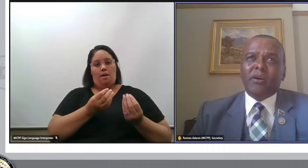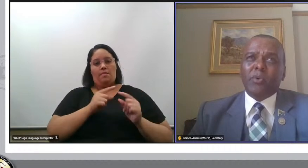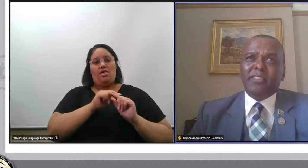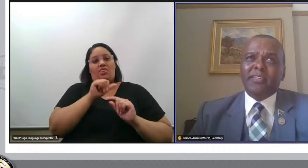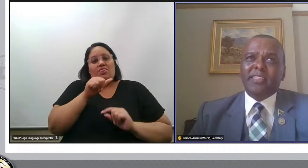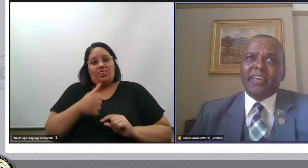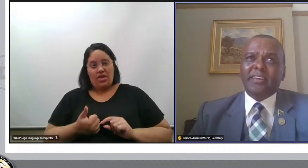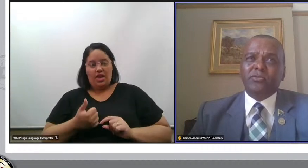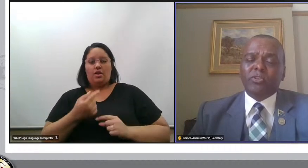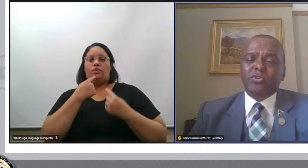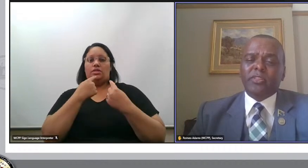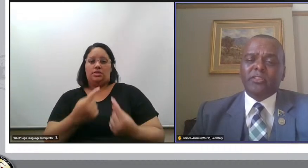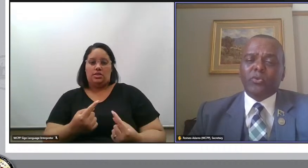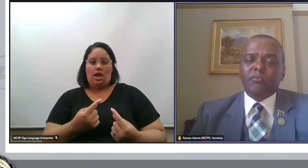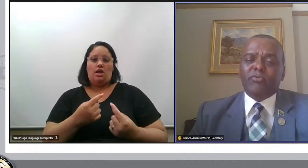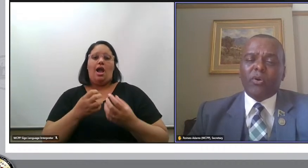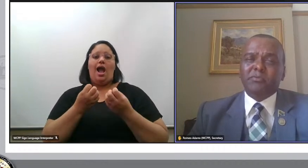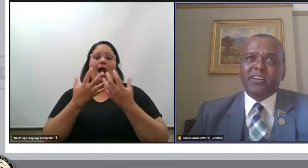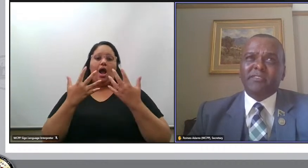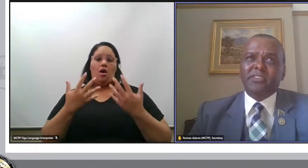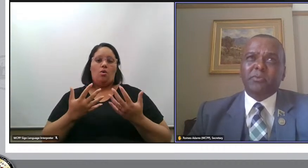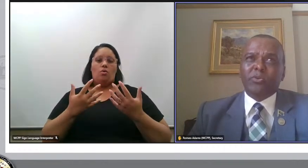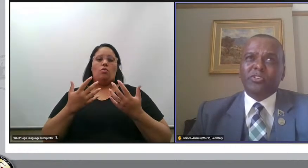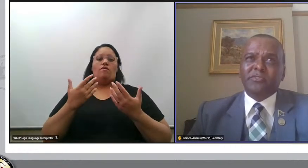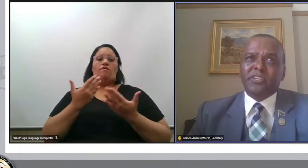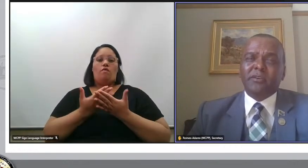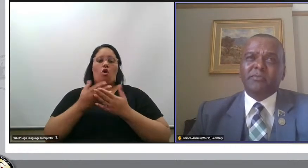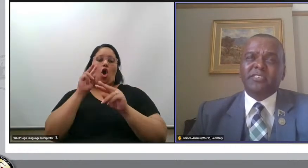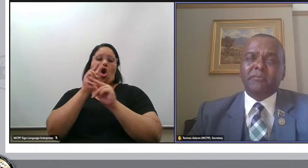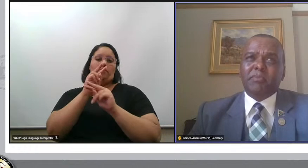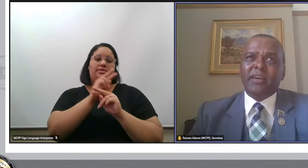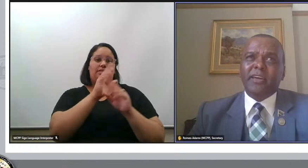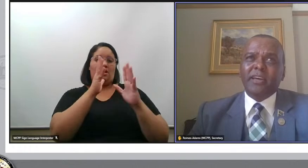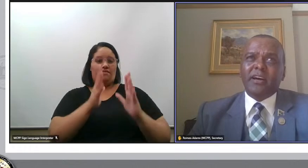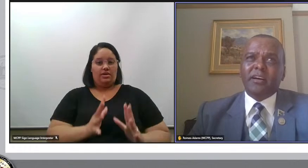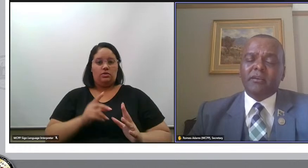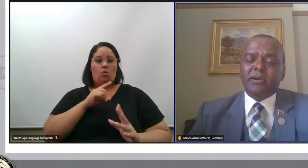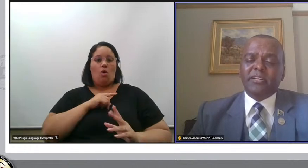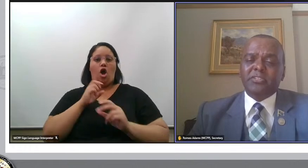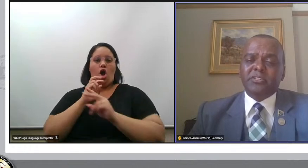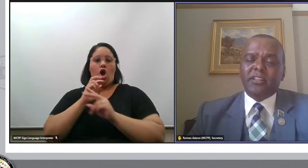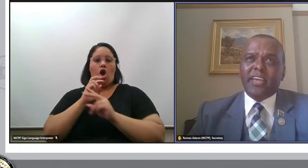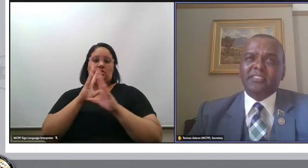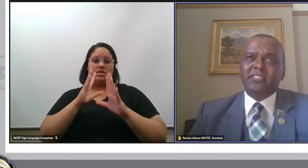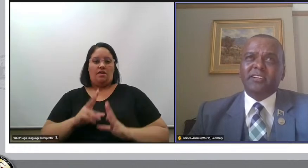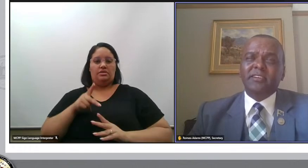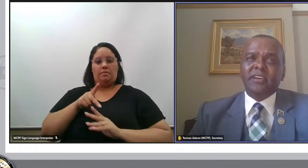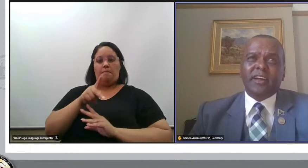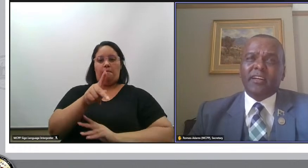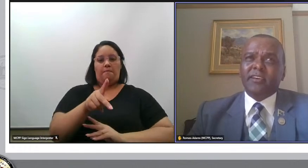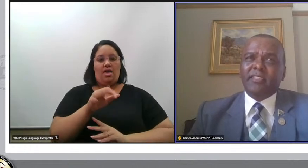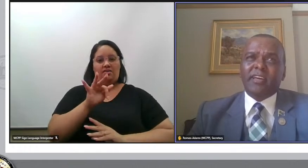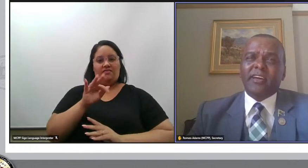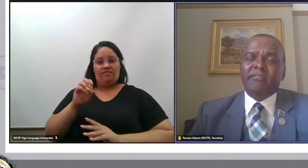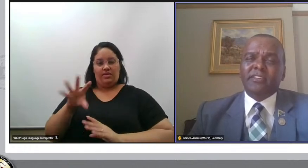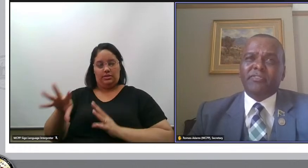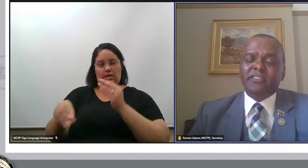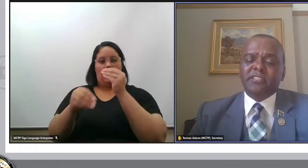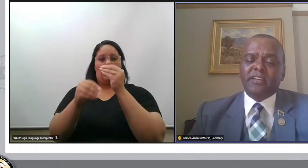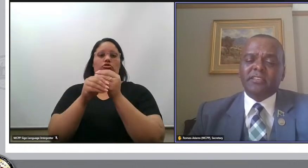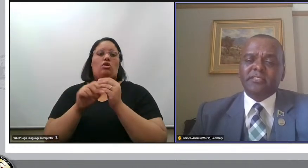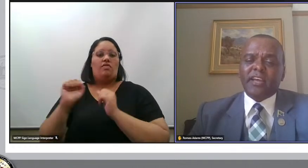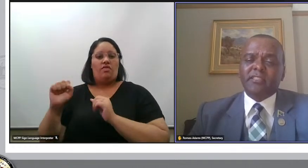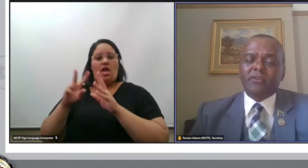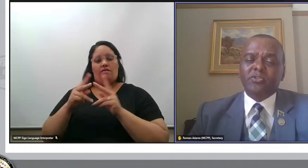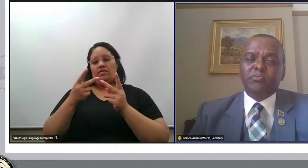indication whether there is also then room for observers, because observers then pay additional extra and they have a